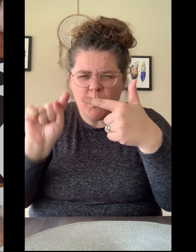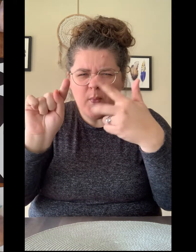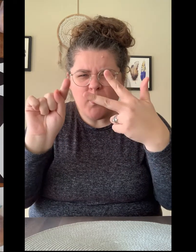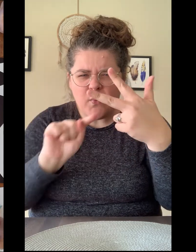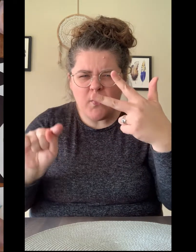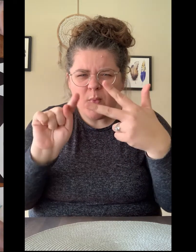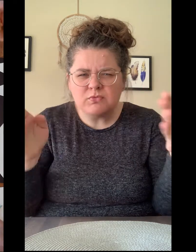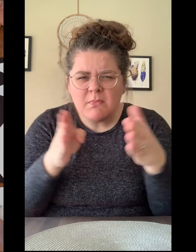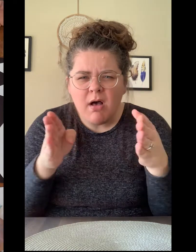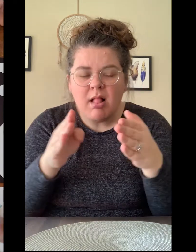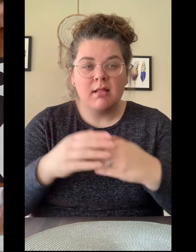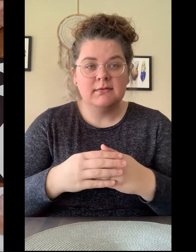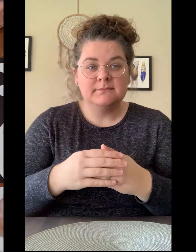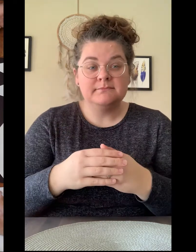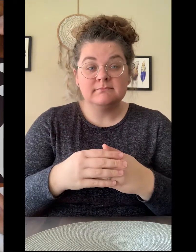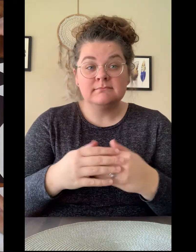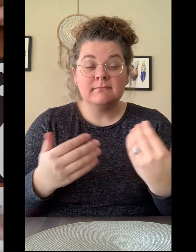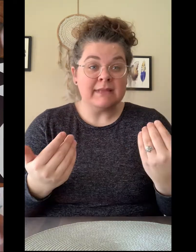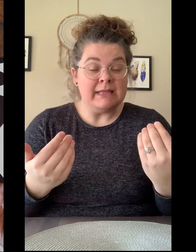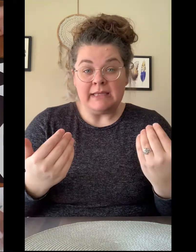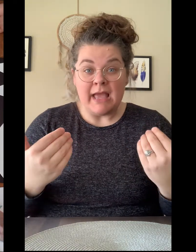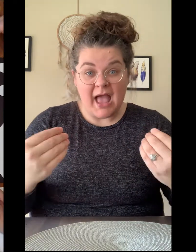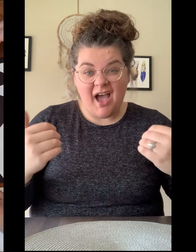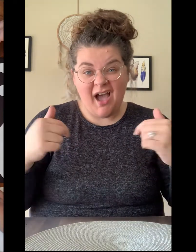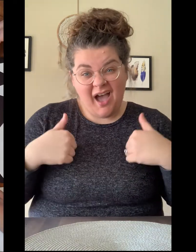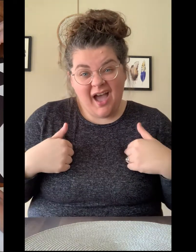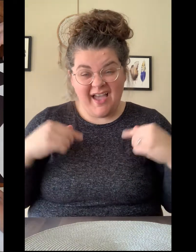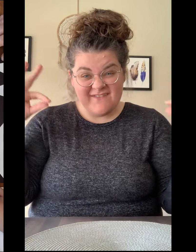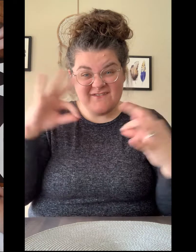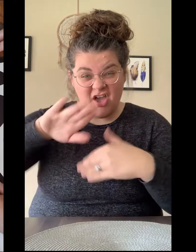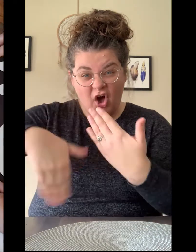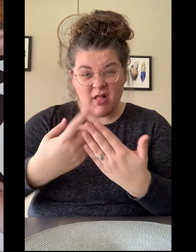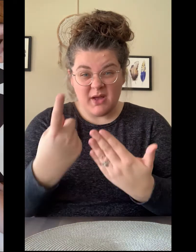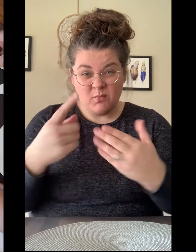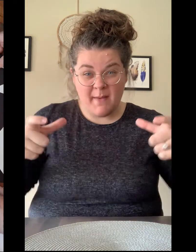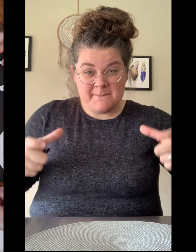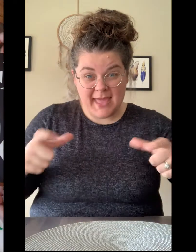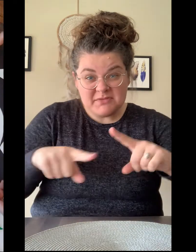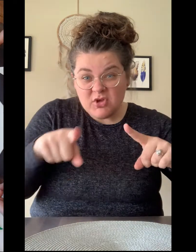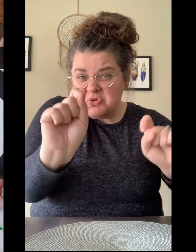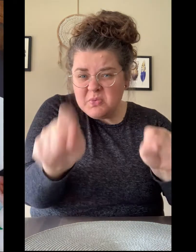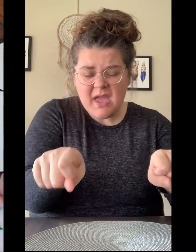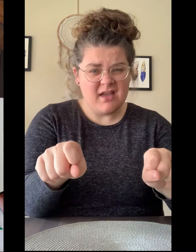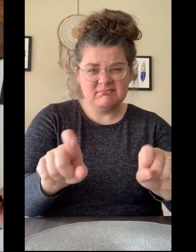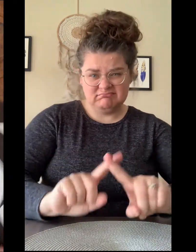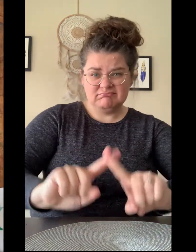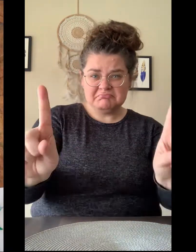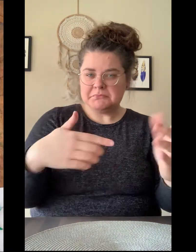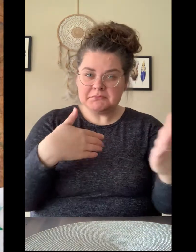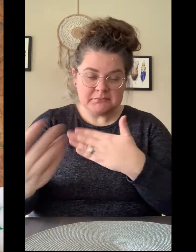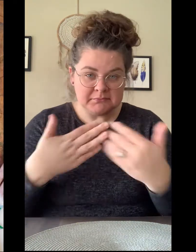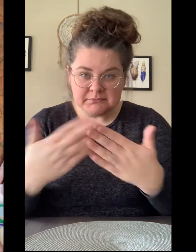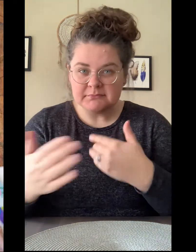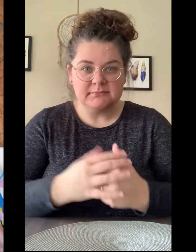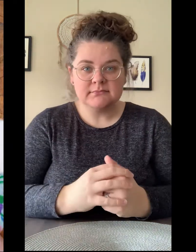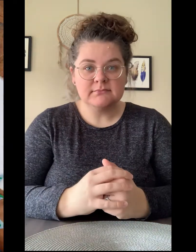one page. If you can't and you have more paper, use as much as you can or want. So